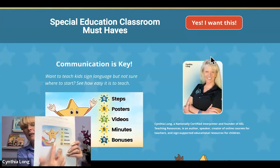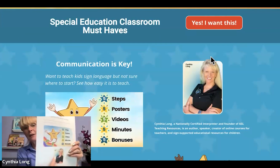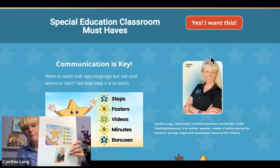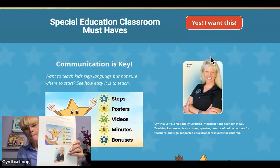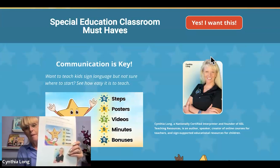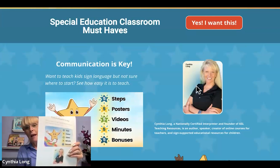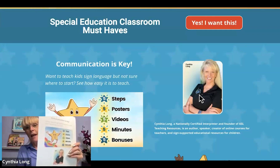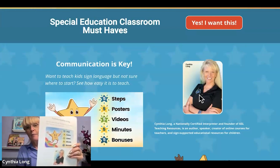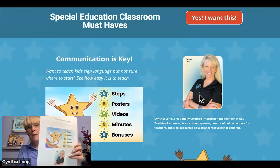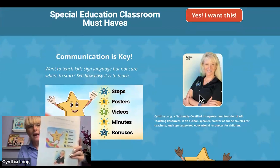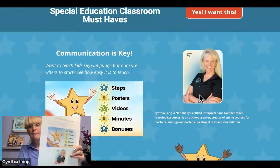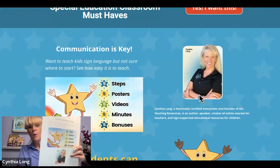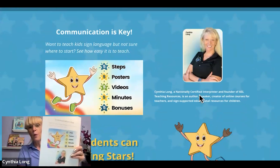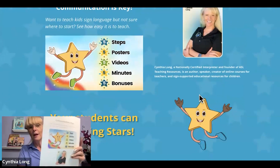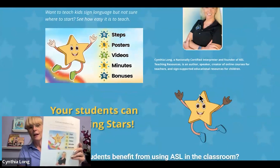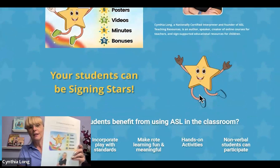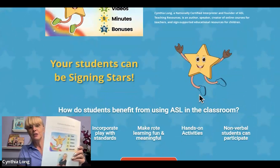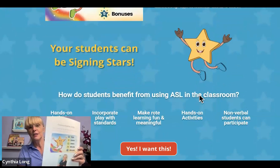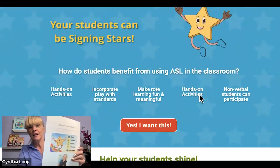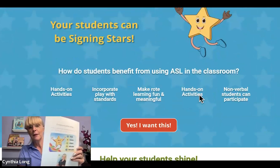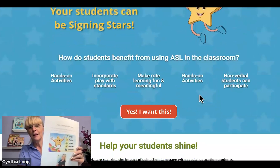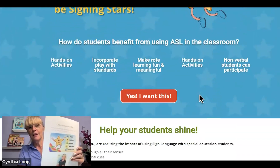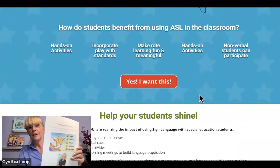here and more. And I'll let you take a peek here.